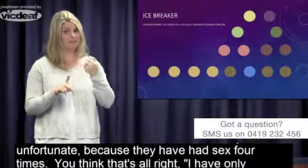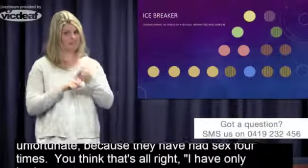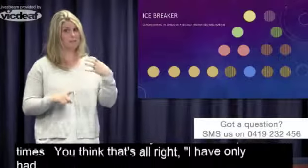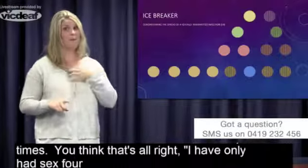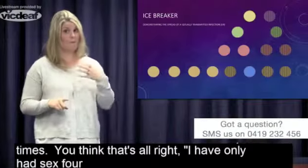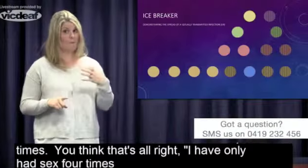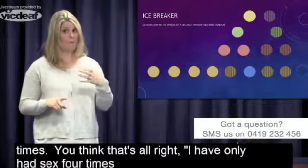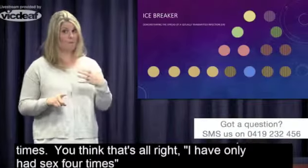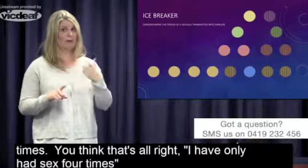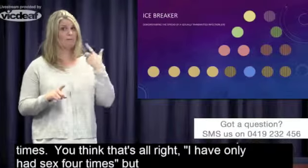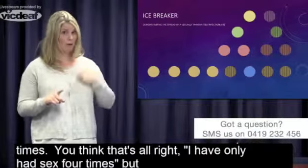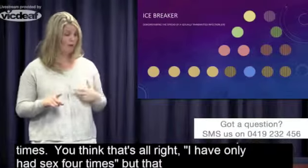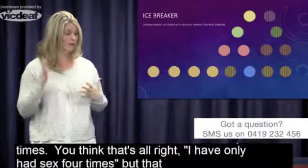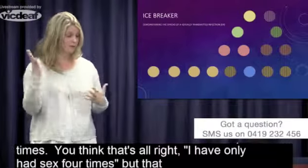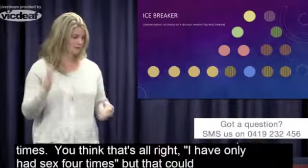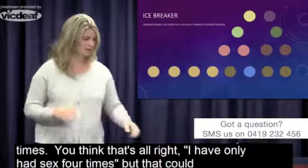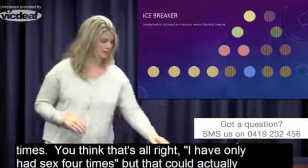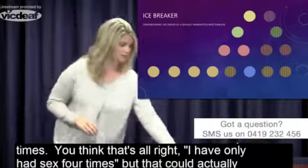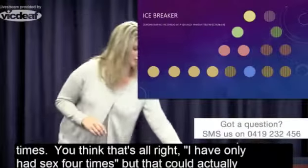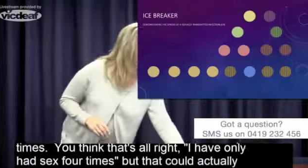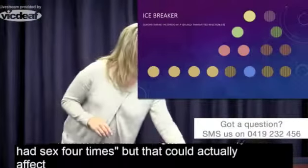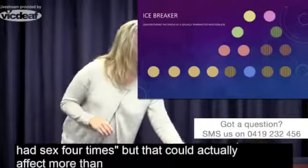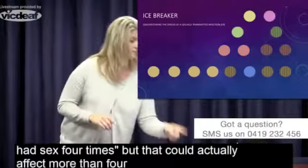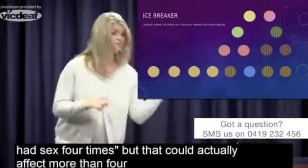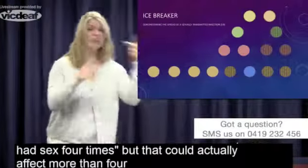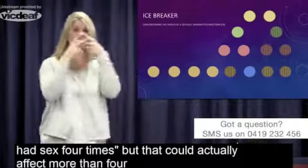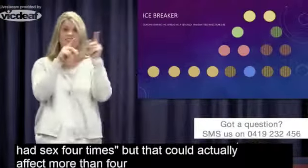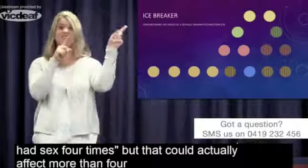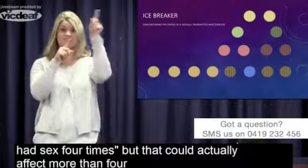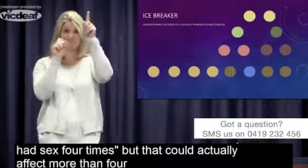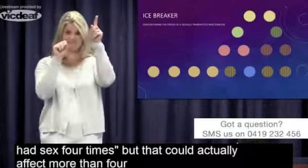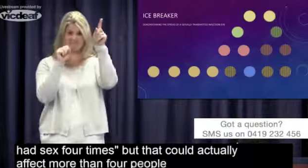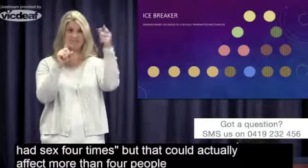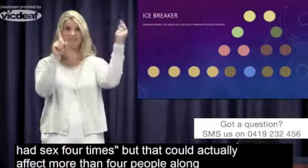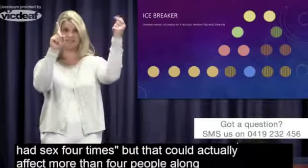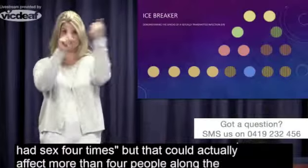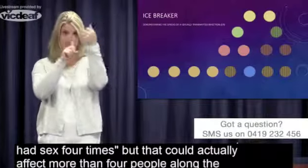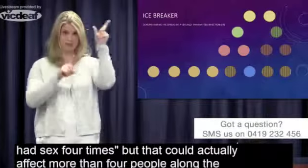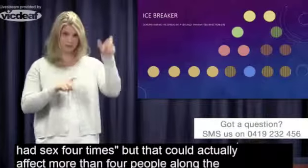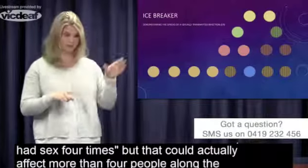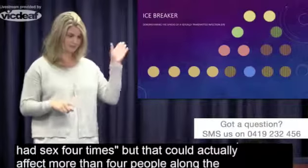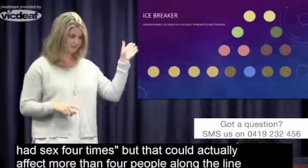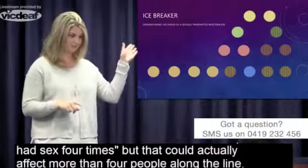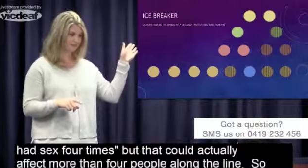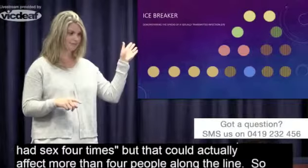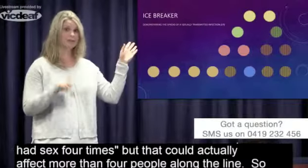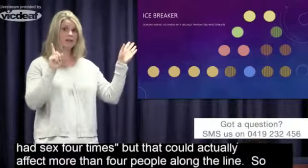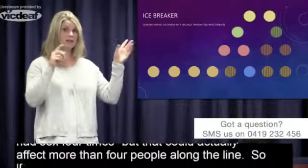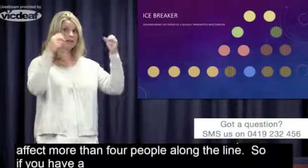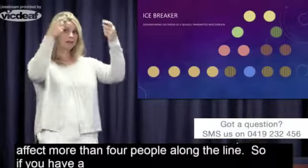could actually affect more than 4 people along the line. So if you have a look, it's affected quite a few